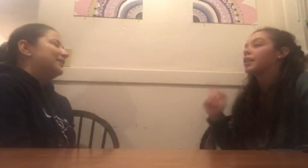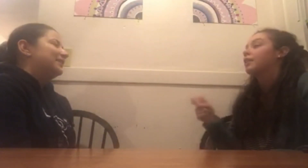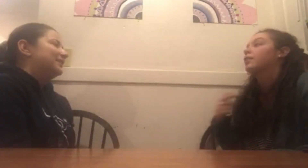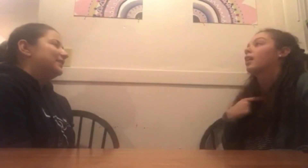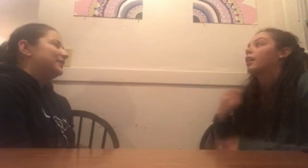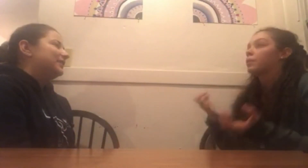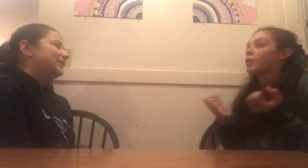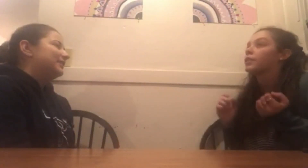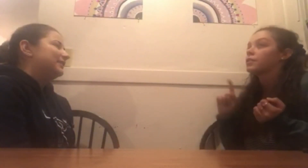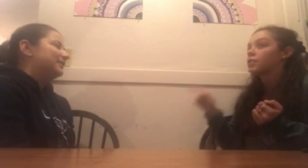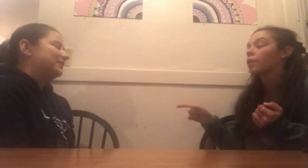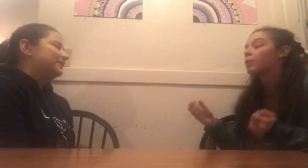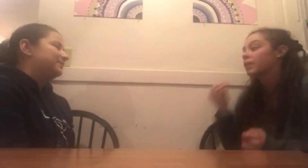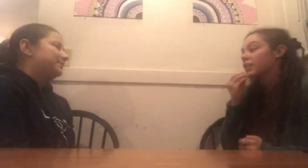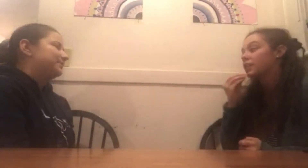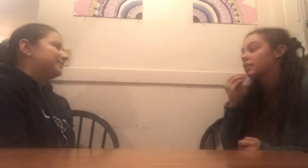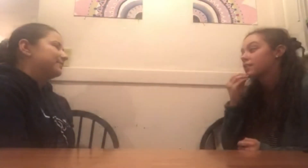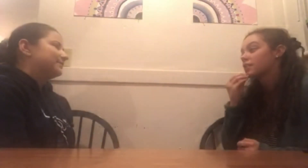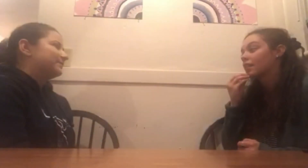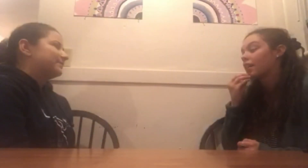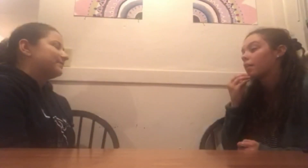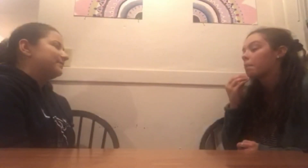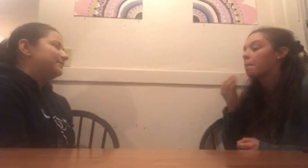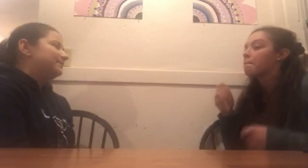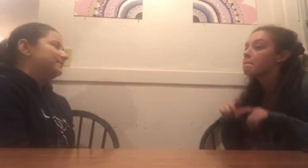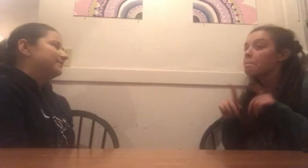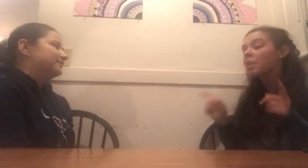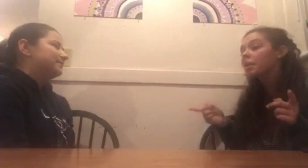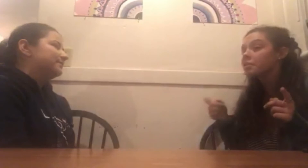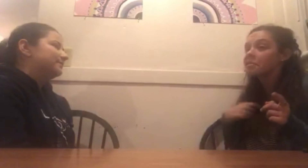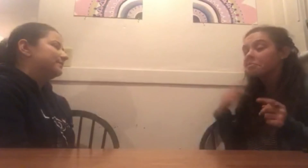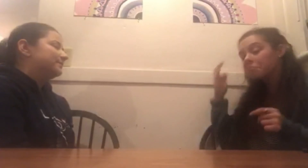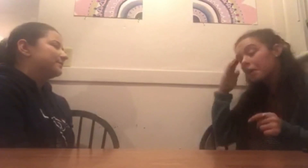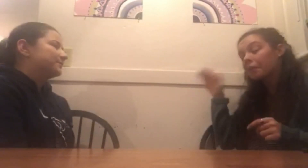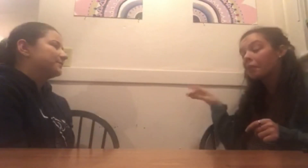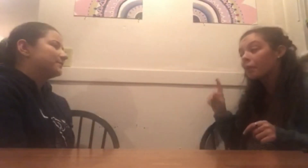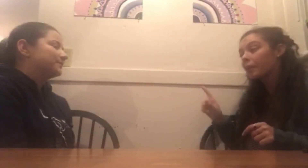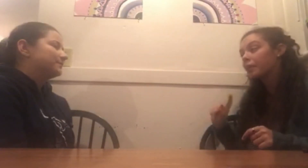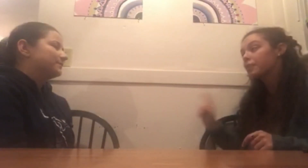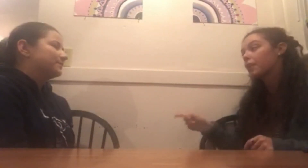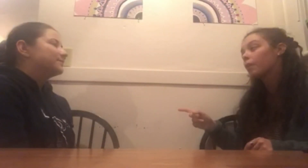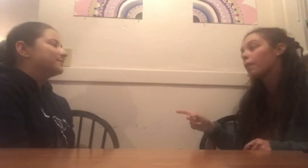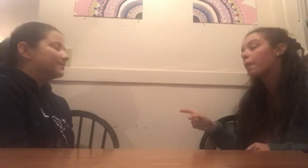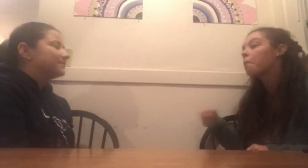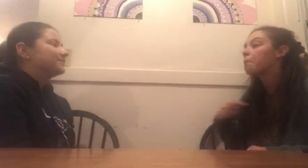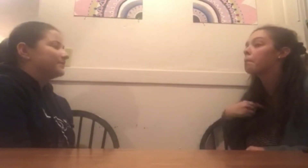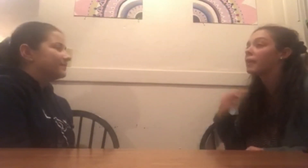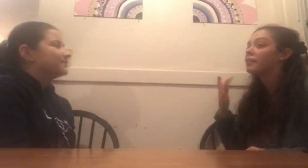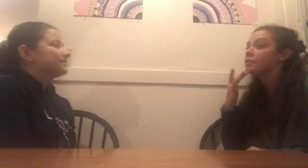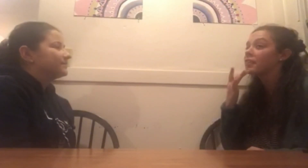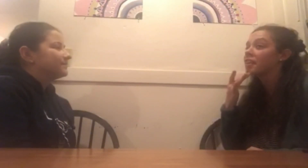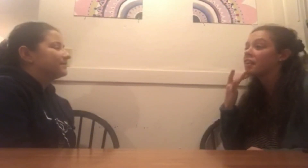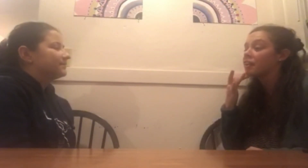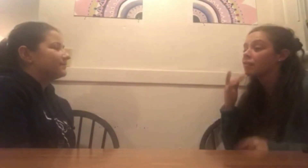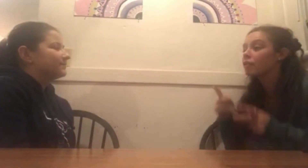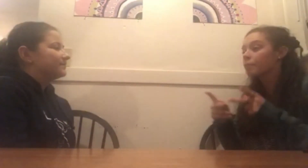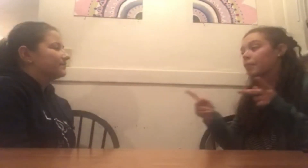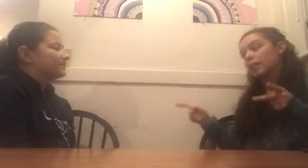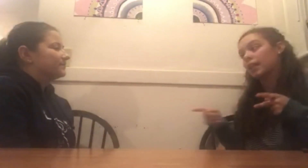Later I want to go eat, but I don't know where to go. My favorite